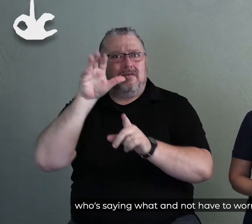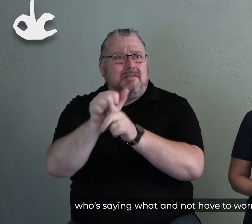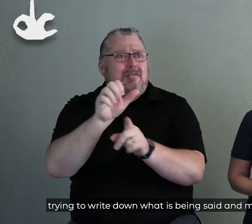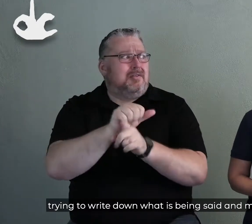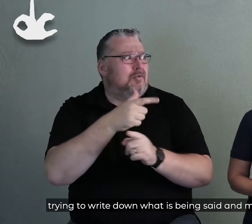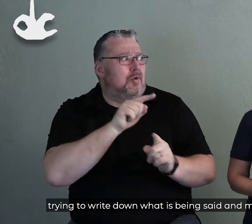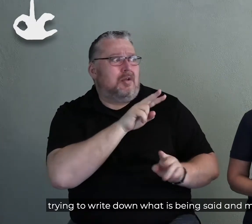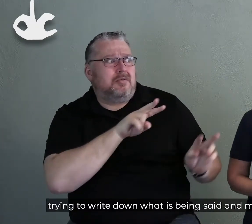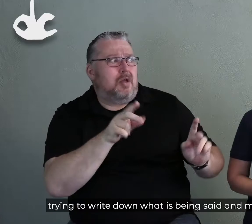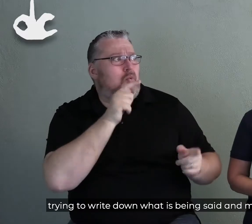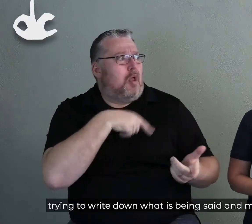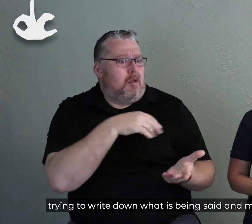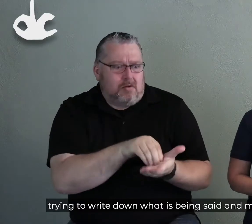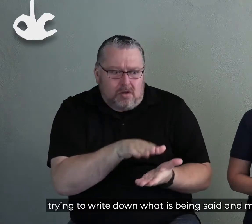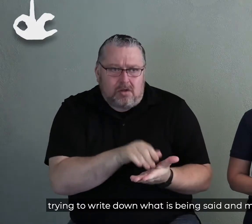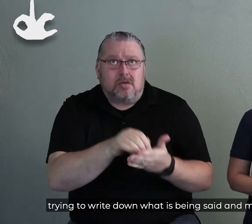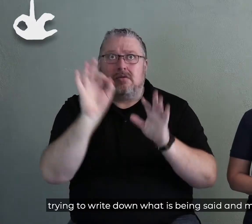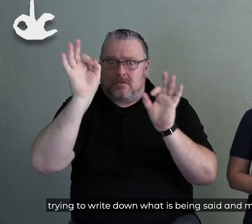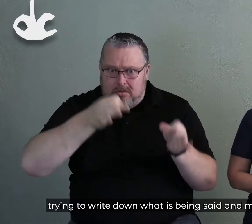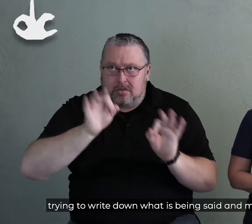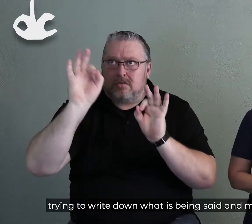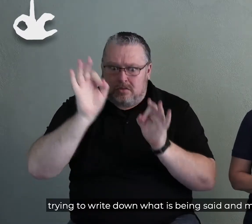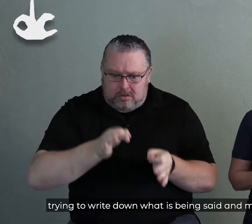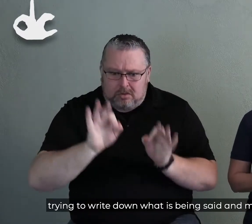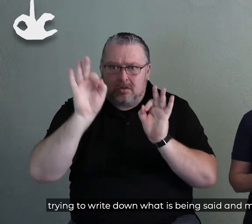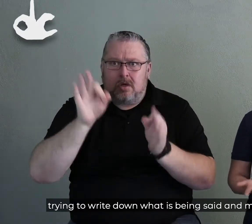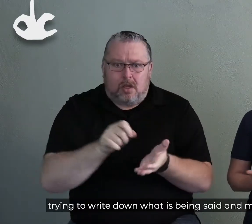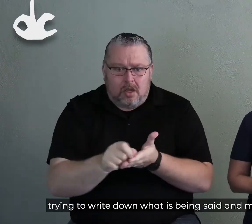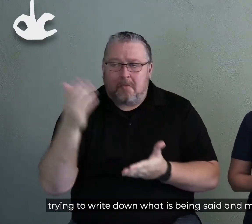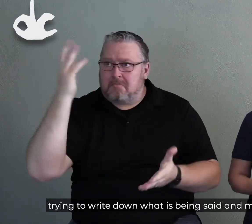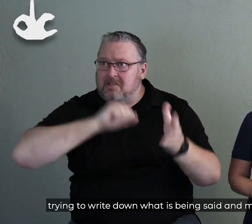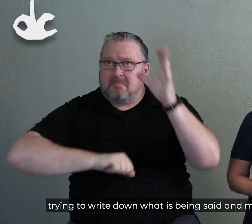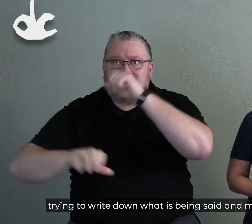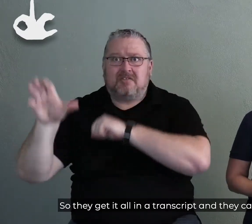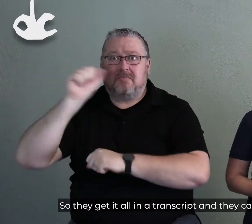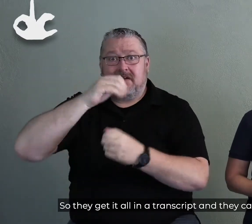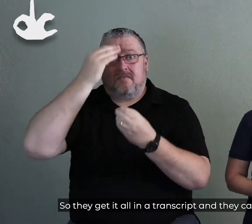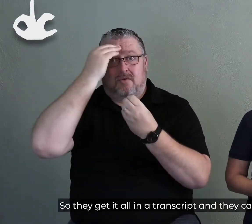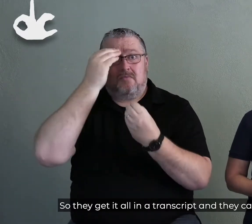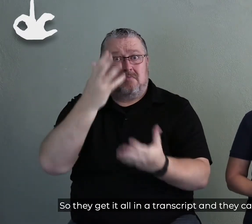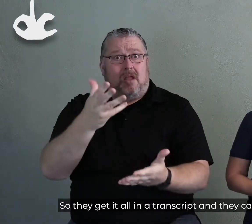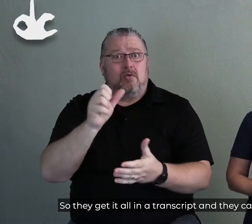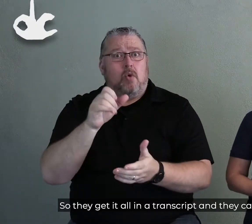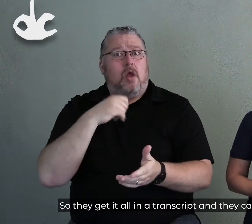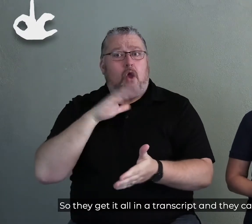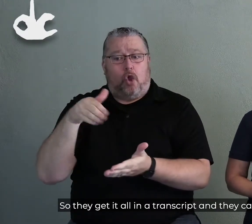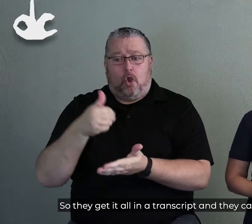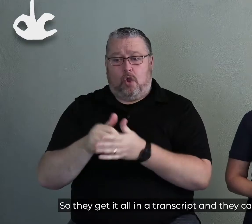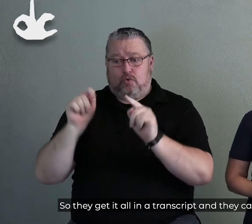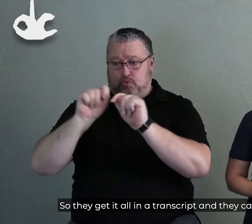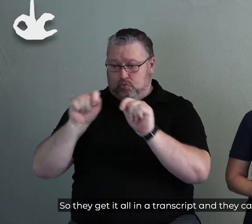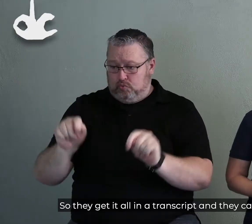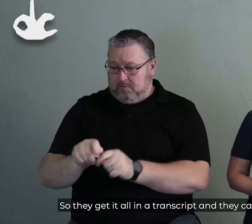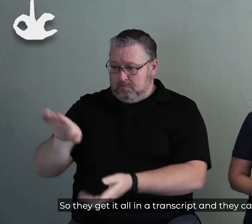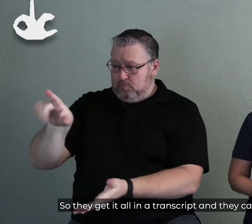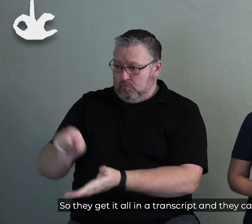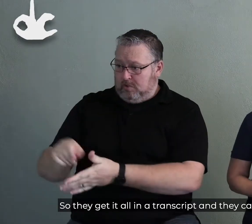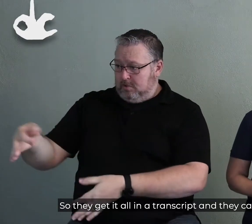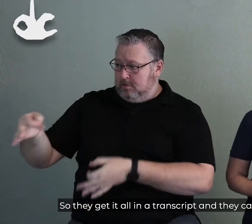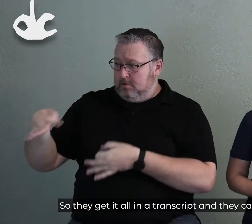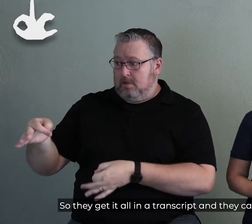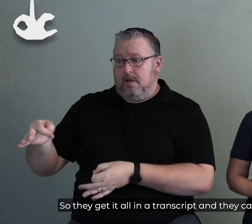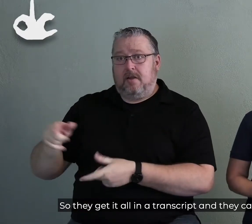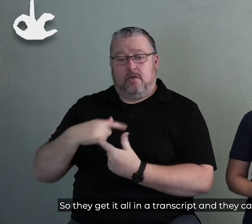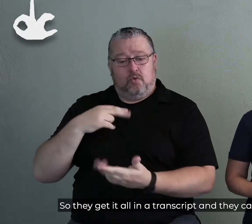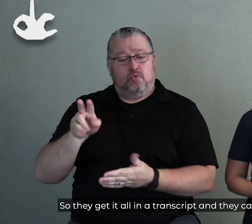much about trying to write down what's being said and missing that information. So they get it all in a transcript. They can use that